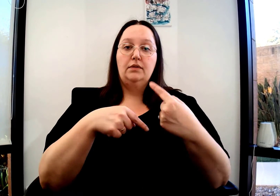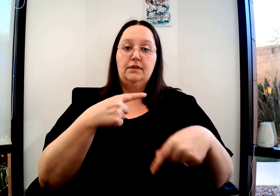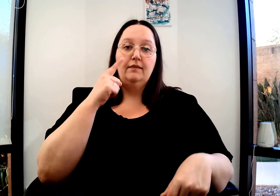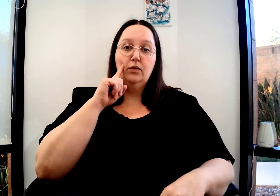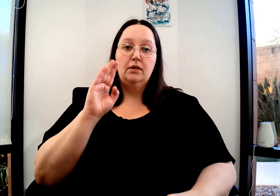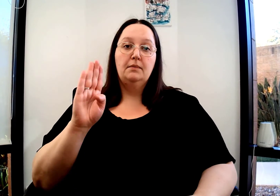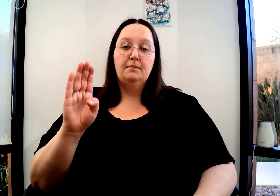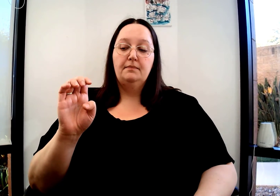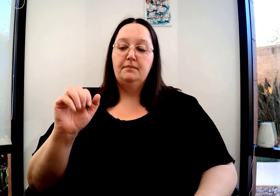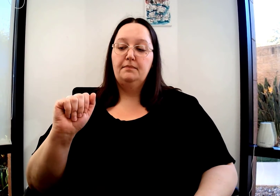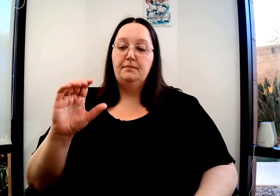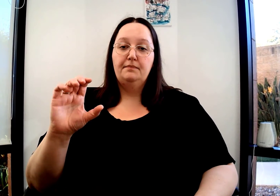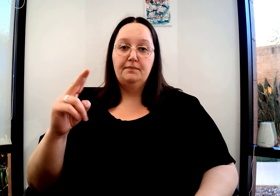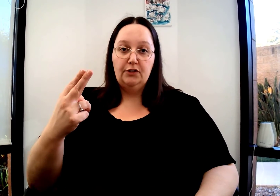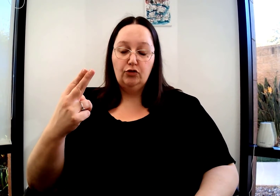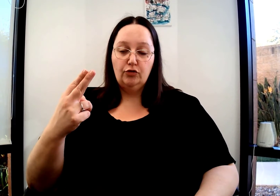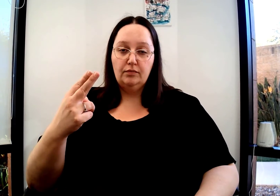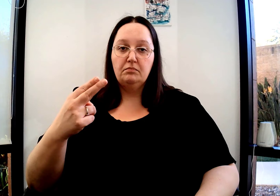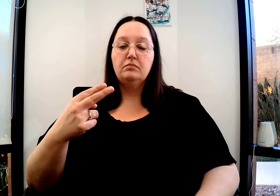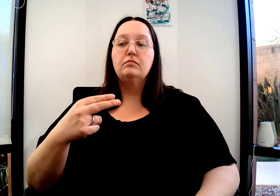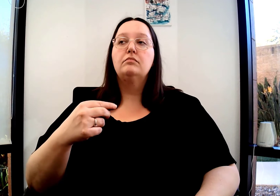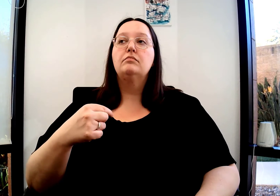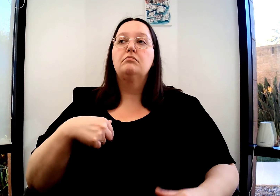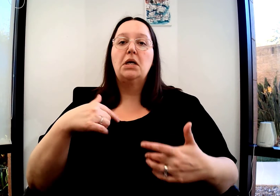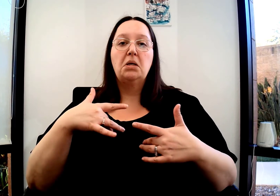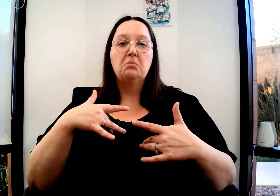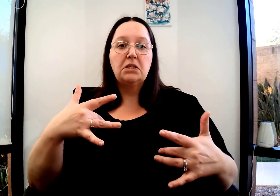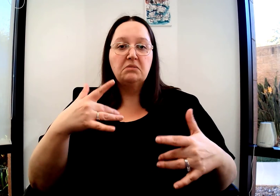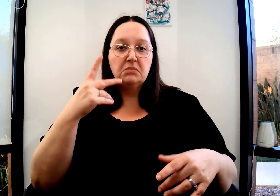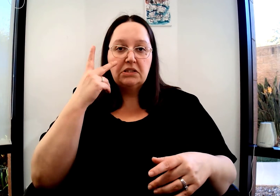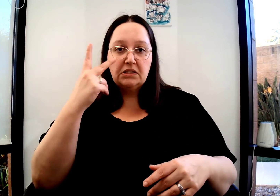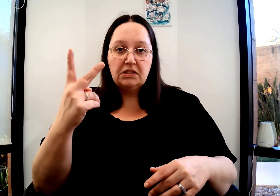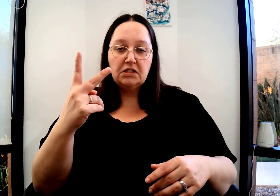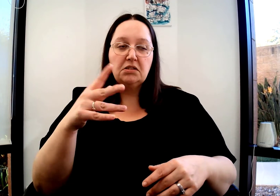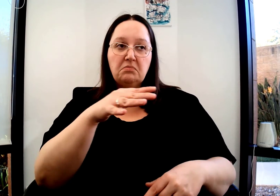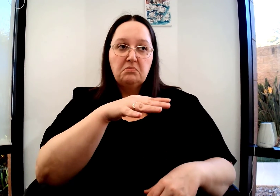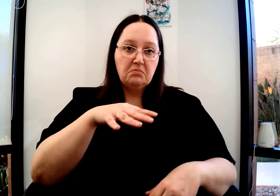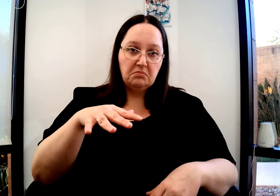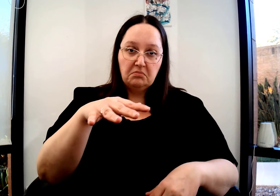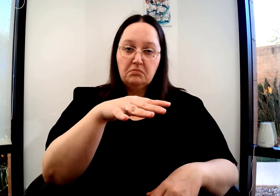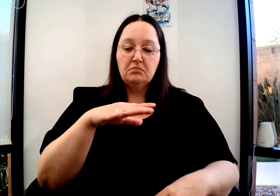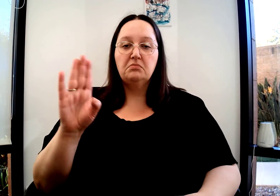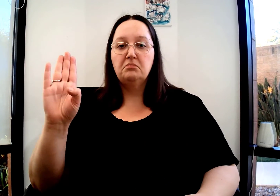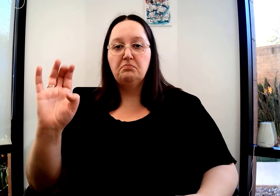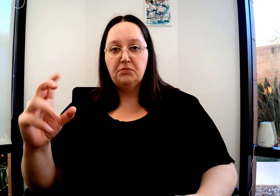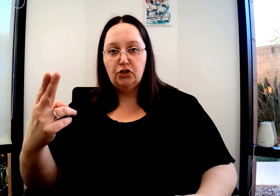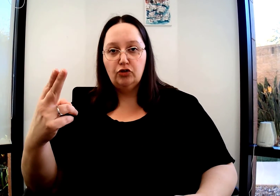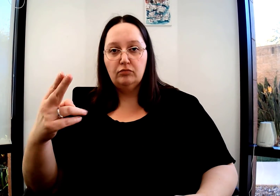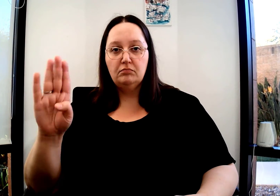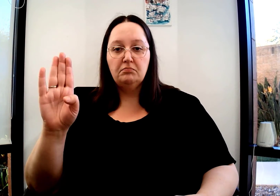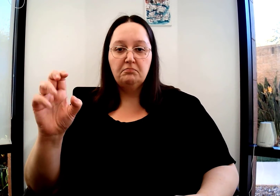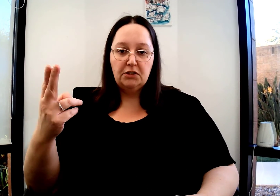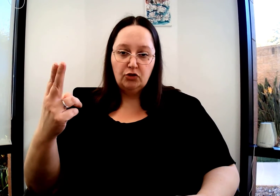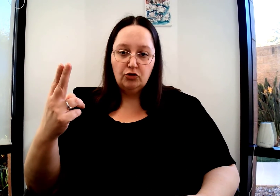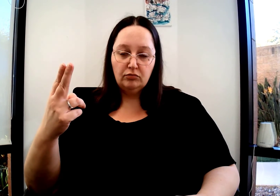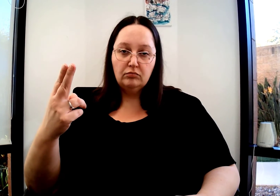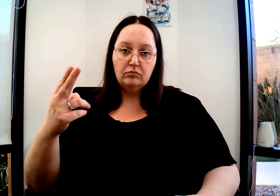Now what you need to understand is we do have a loan sign for beach. I tend to see this